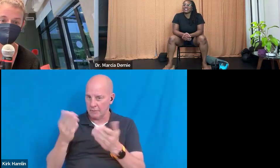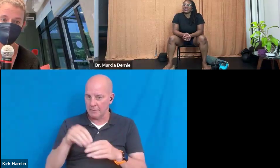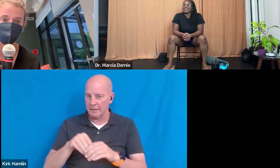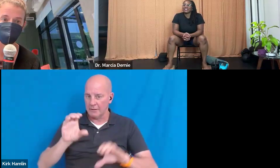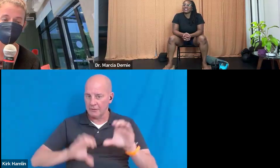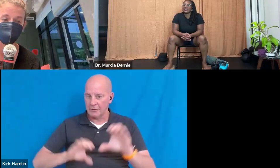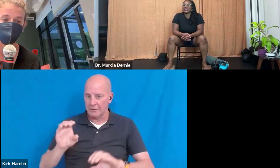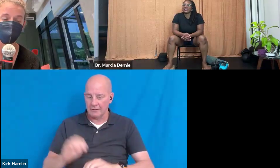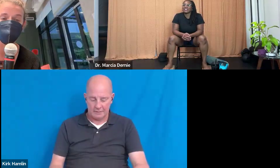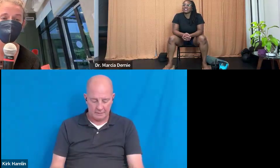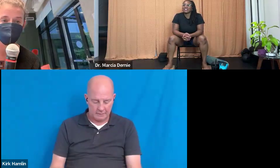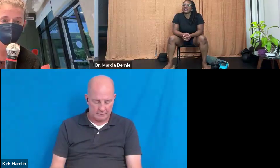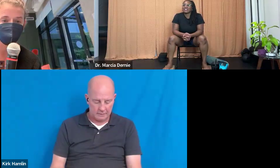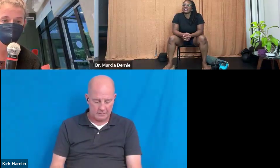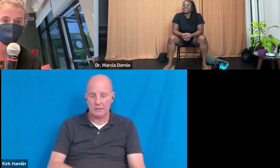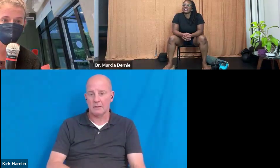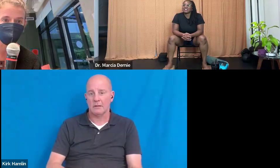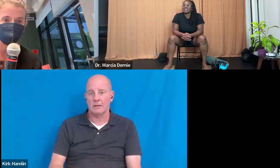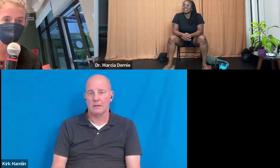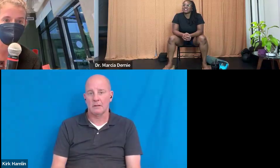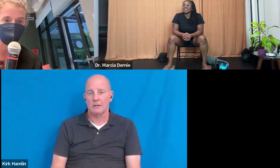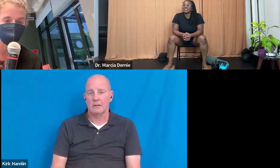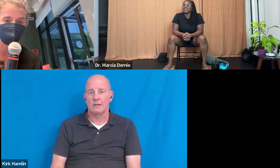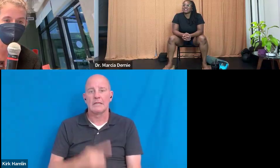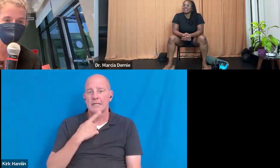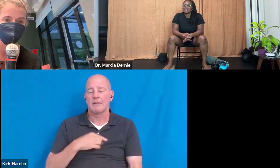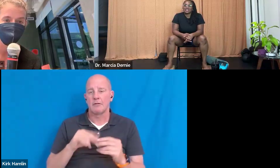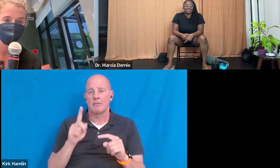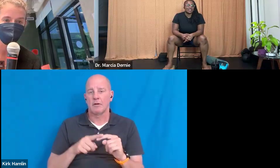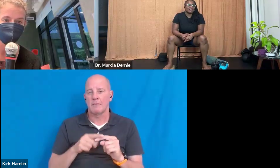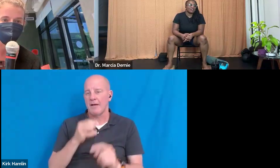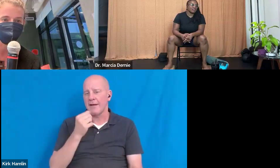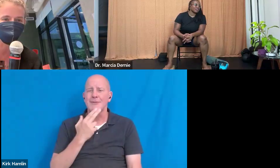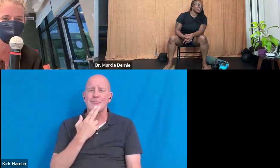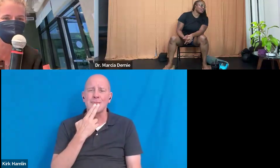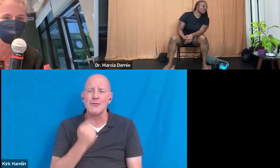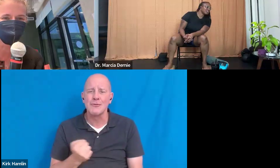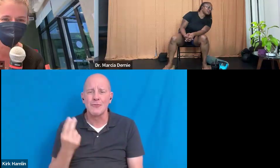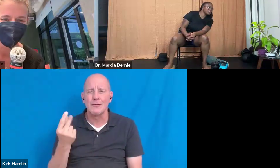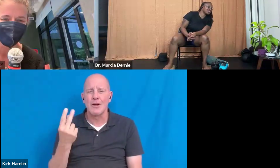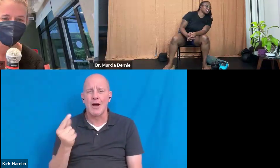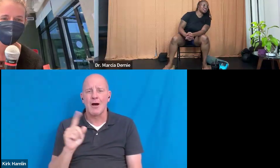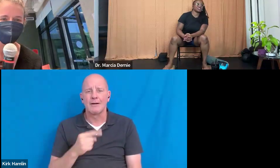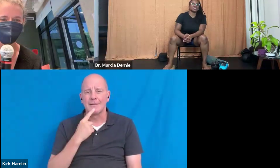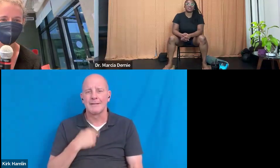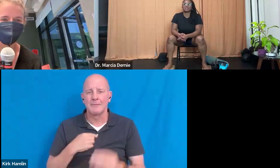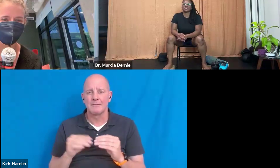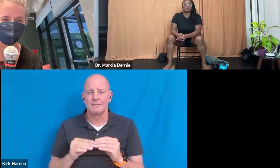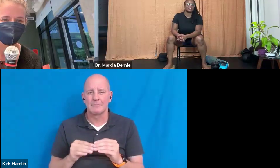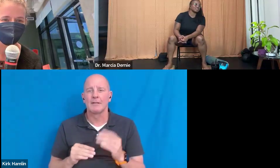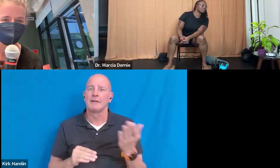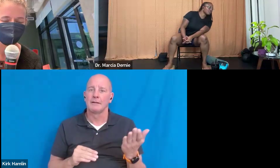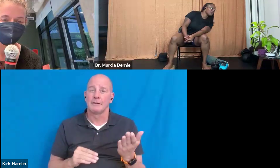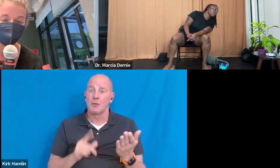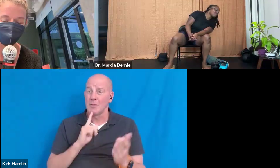is the details about that ridiculously cute dog that popped into the shot, Dr. Marcia? Unfortunately, she does whatever